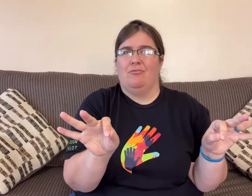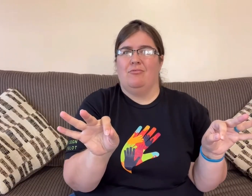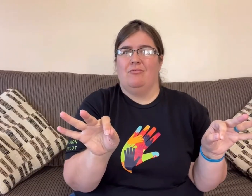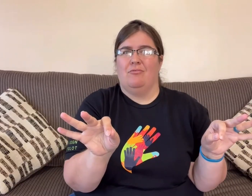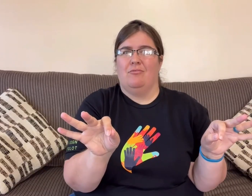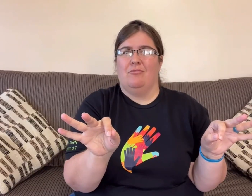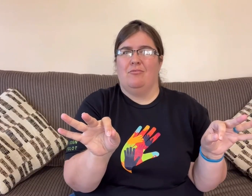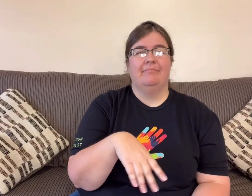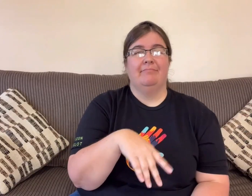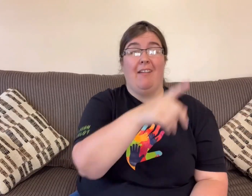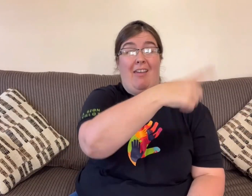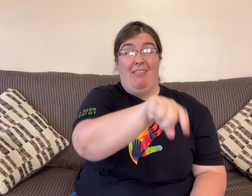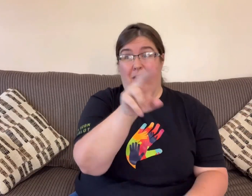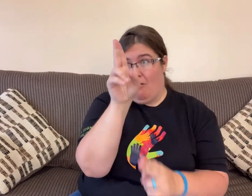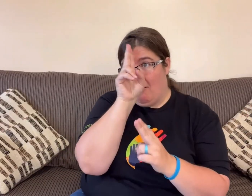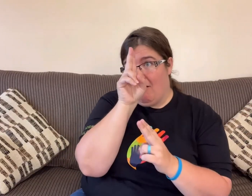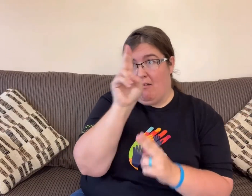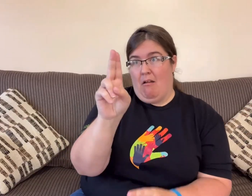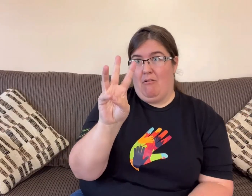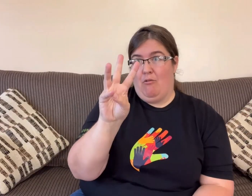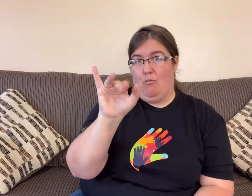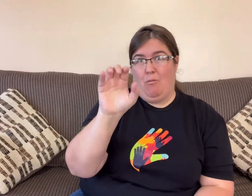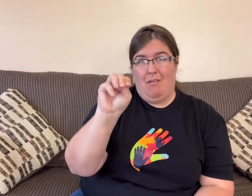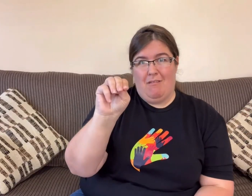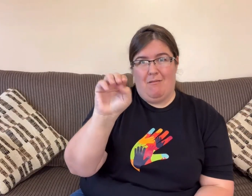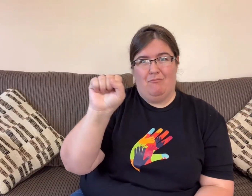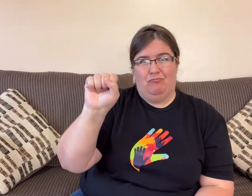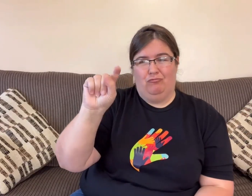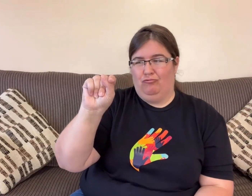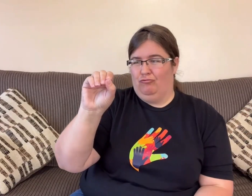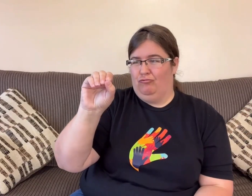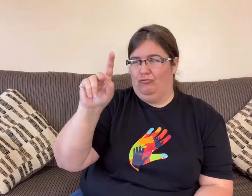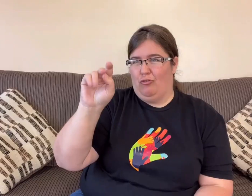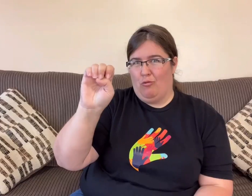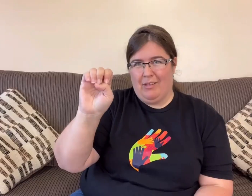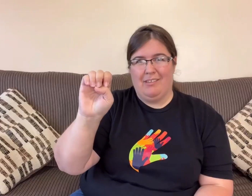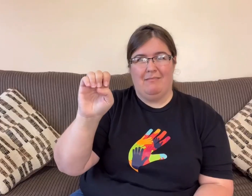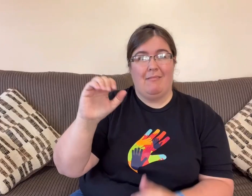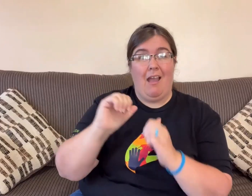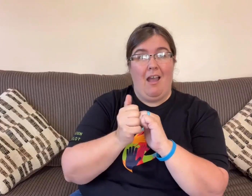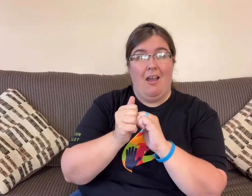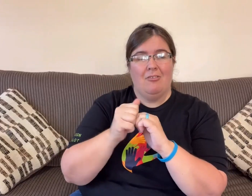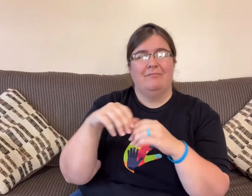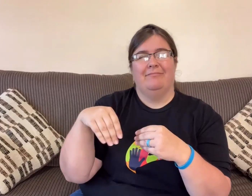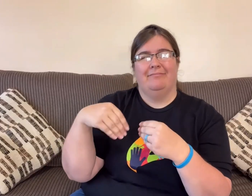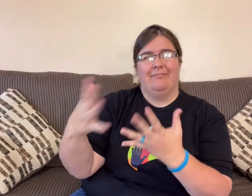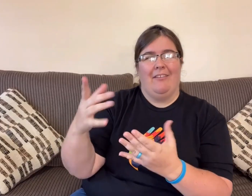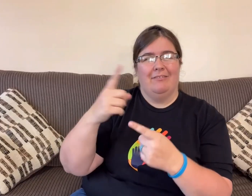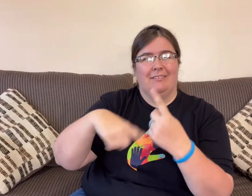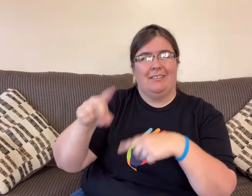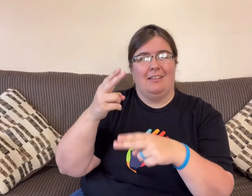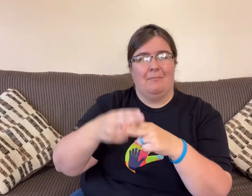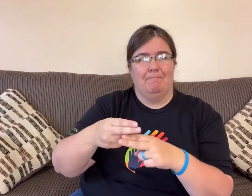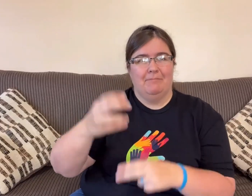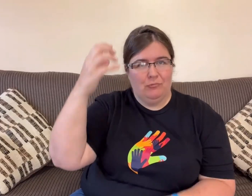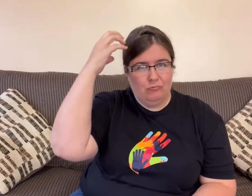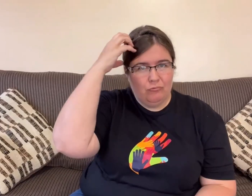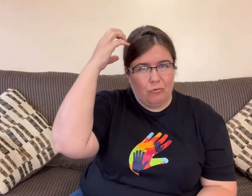complex language. And the community honored William Stokey by giving him a sign name.